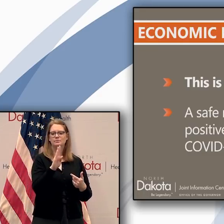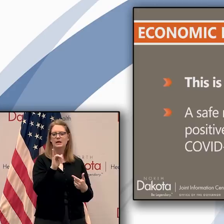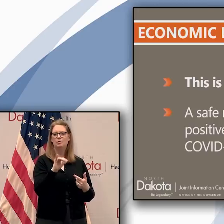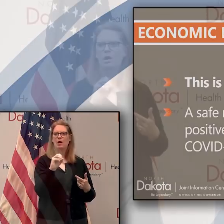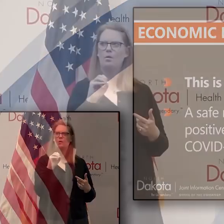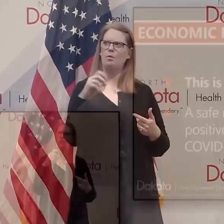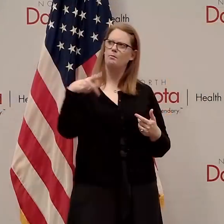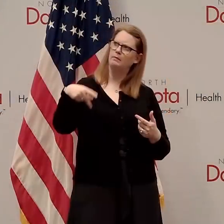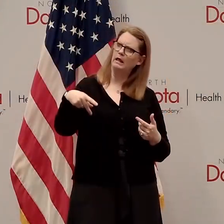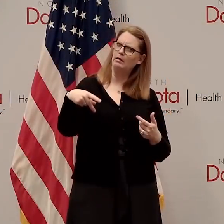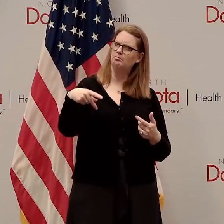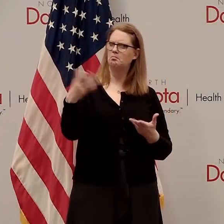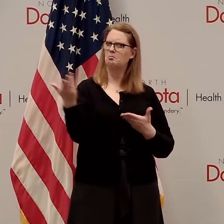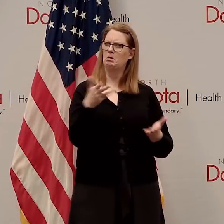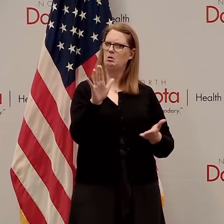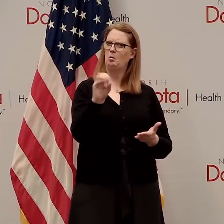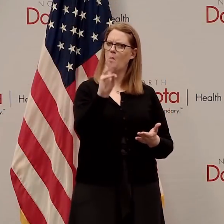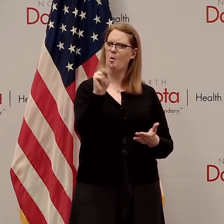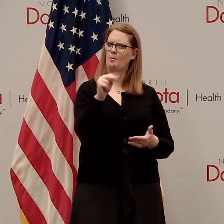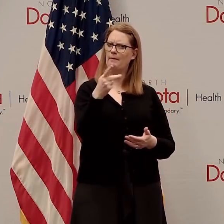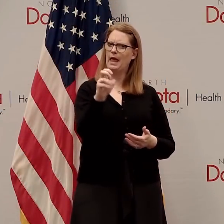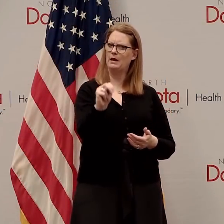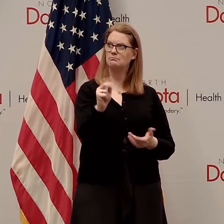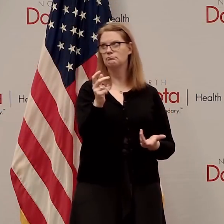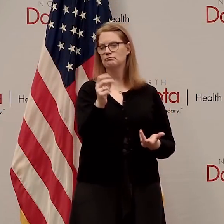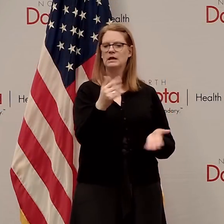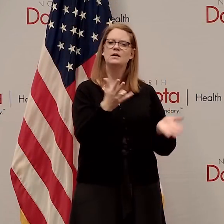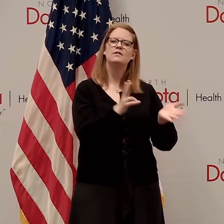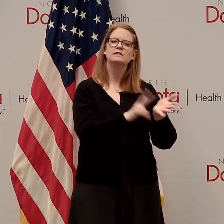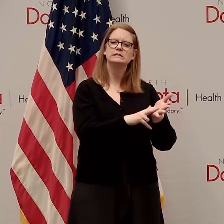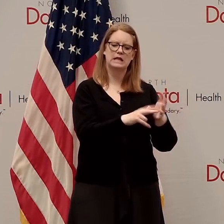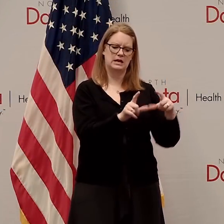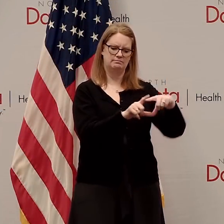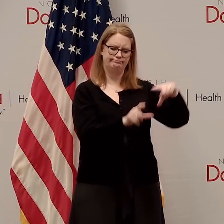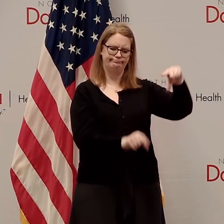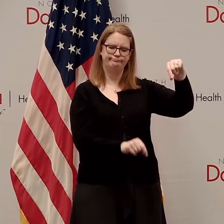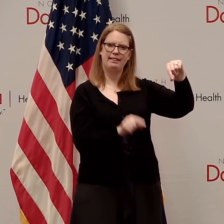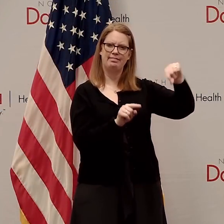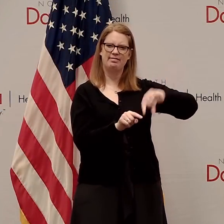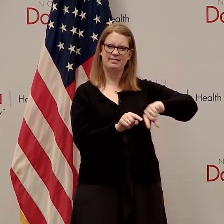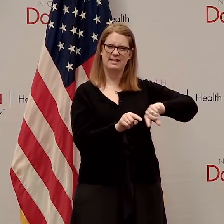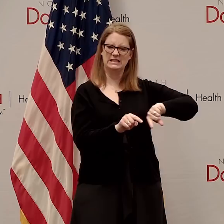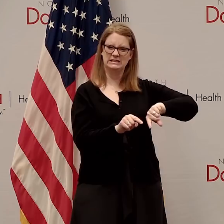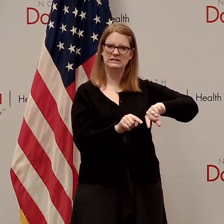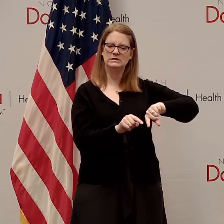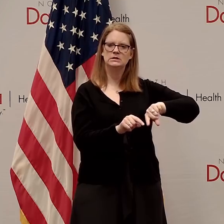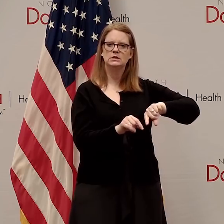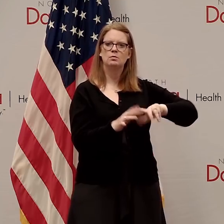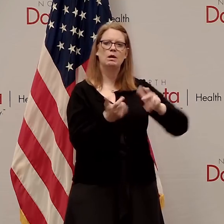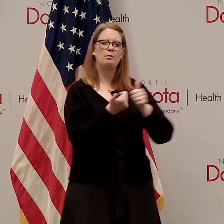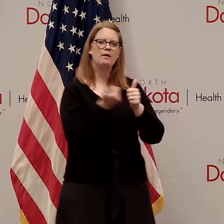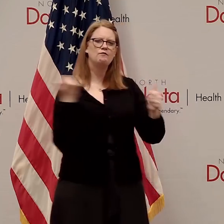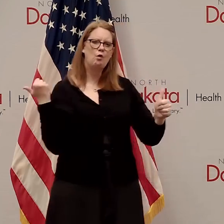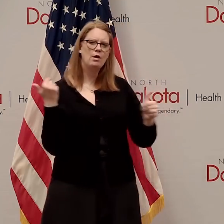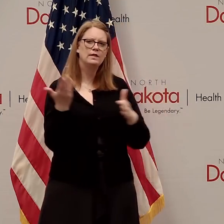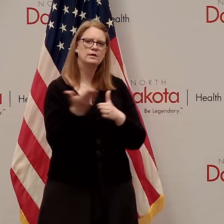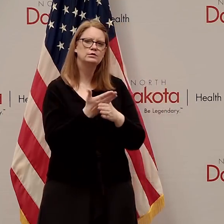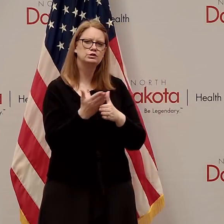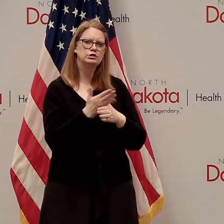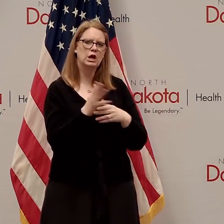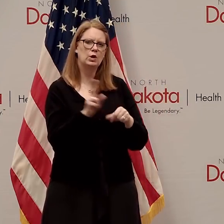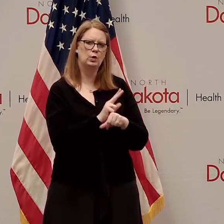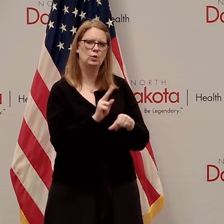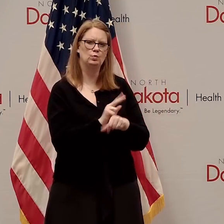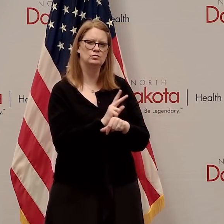BYOP, I guess, on your own pen for signing a check. But again, we want to avoid those shared use items in all